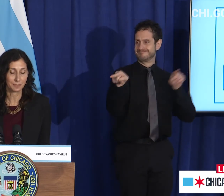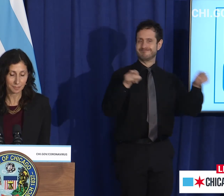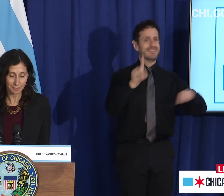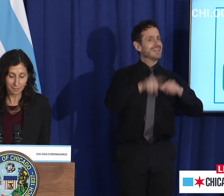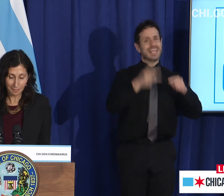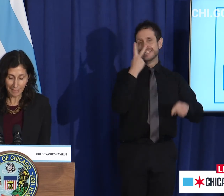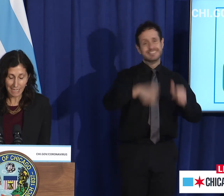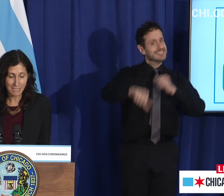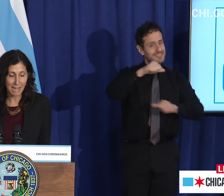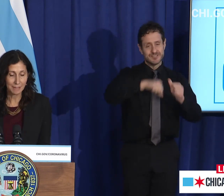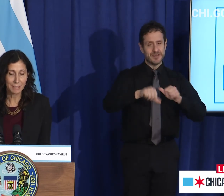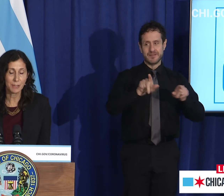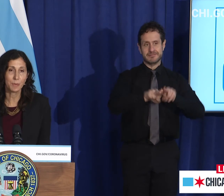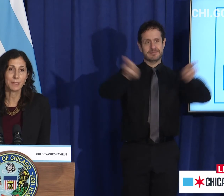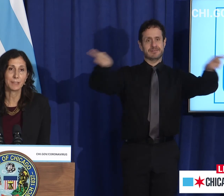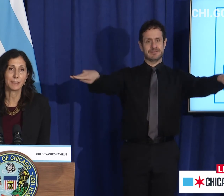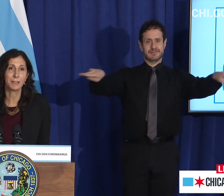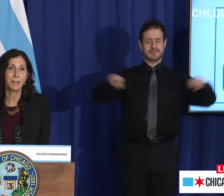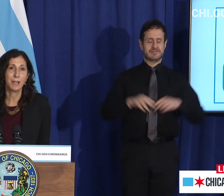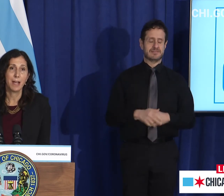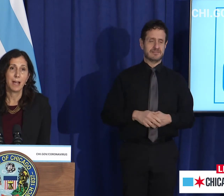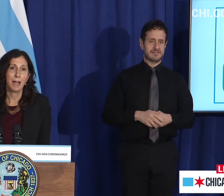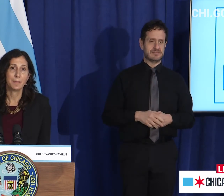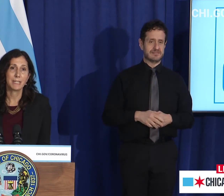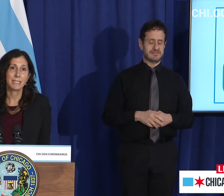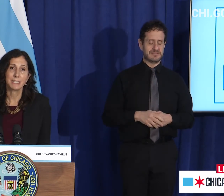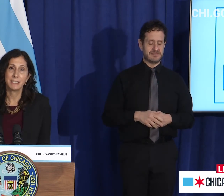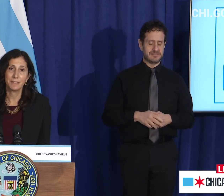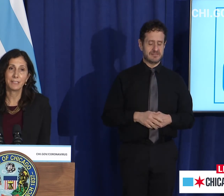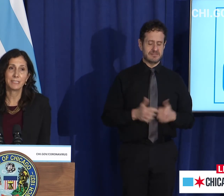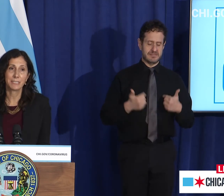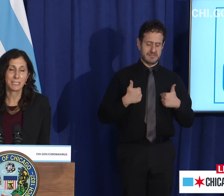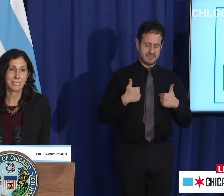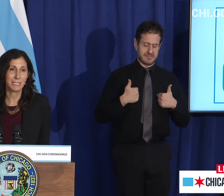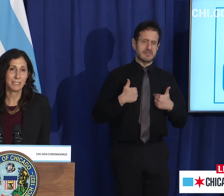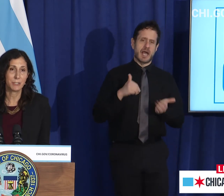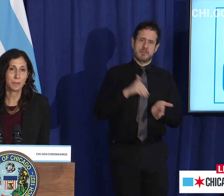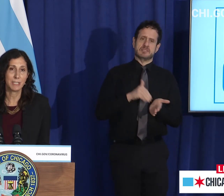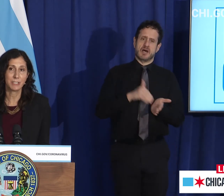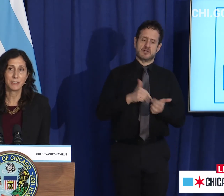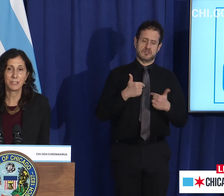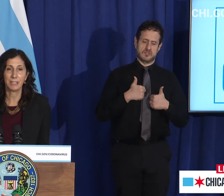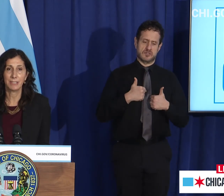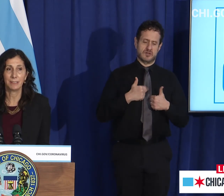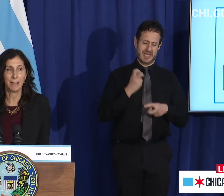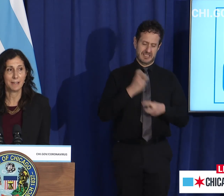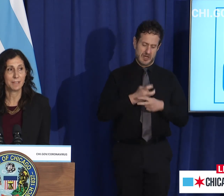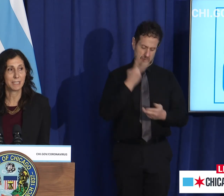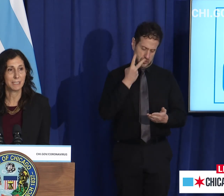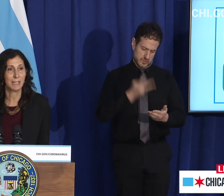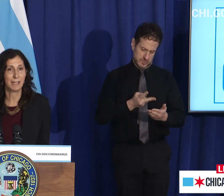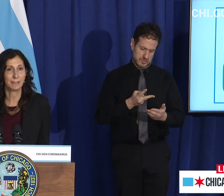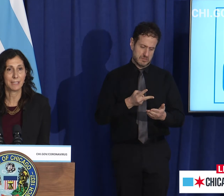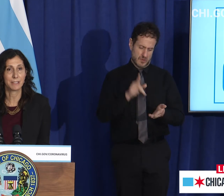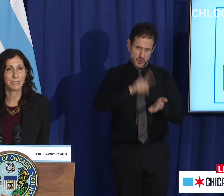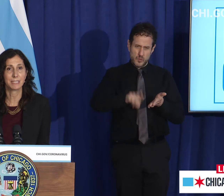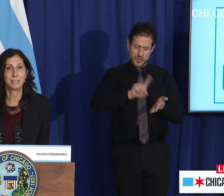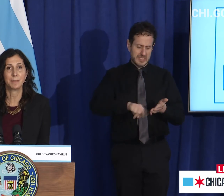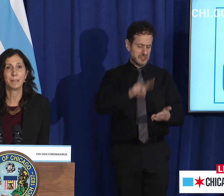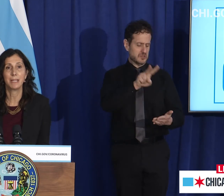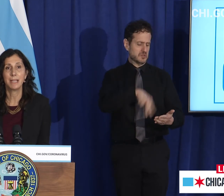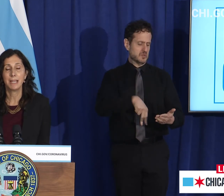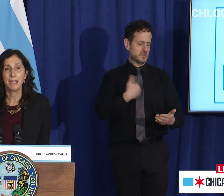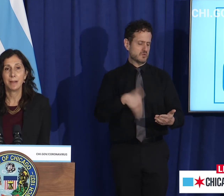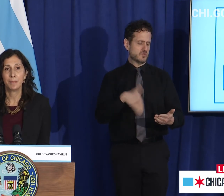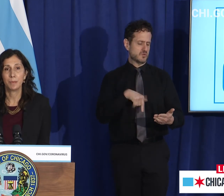other. As a healthcare worker, it is difficult to see this resurge. I think a lot of us in the healthcare